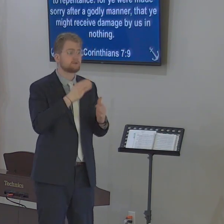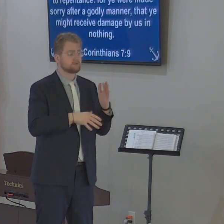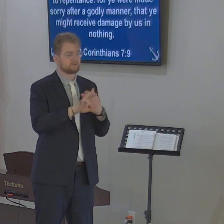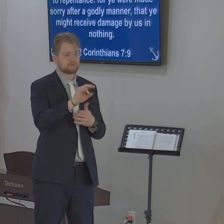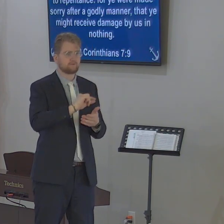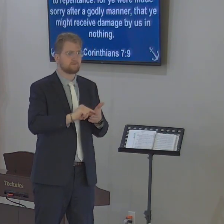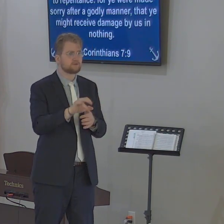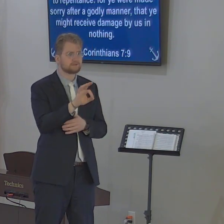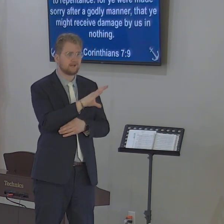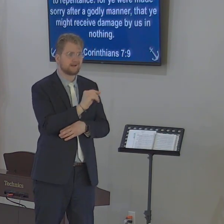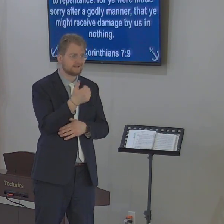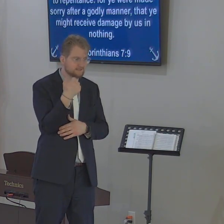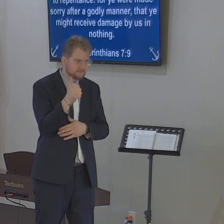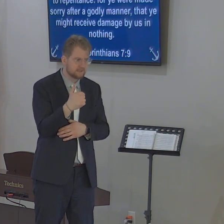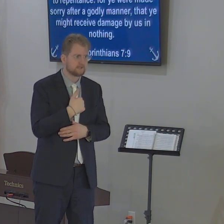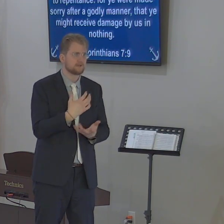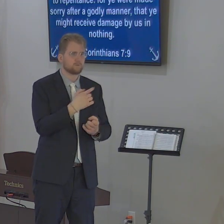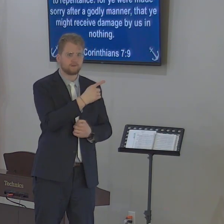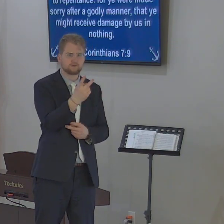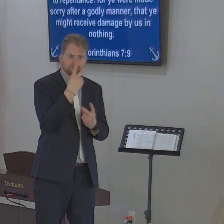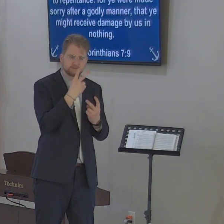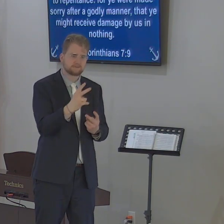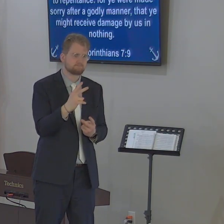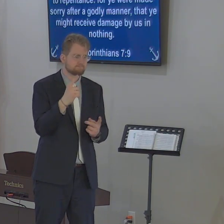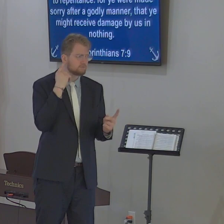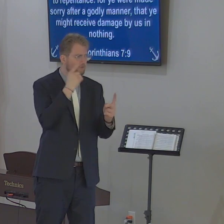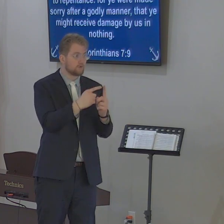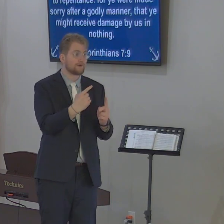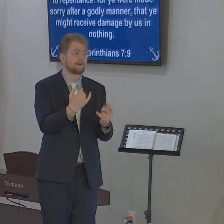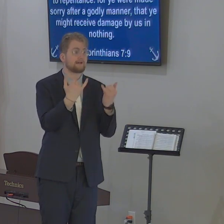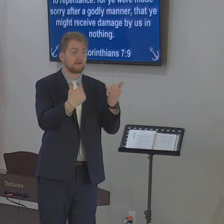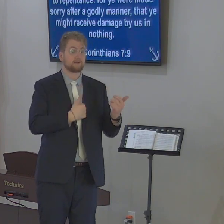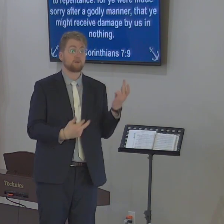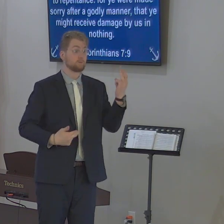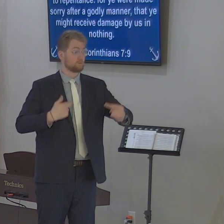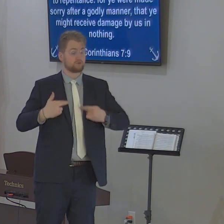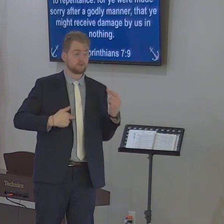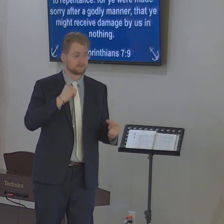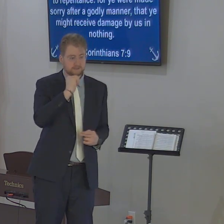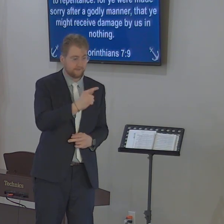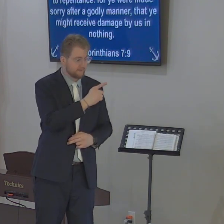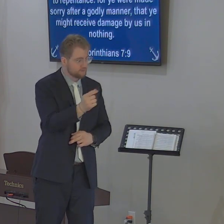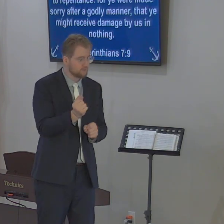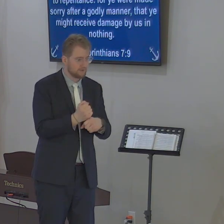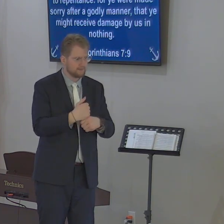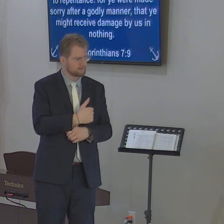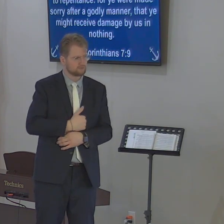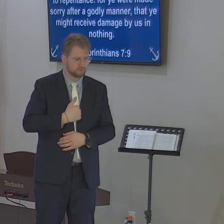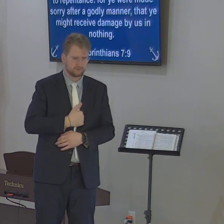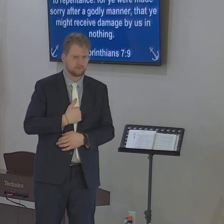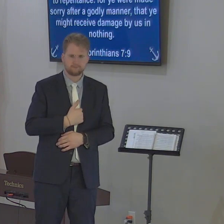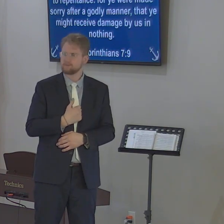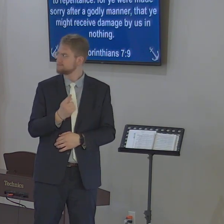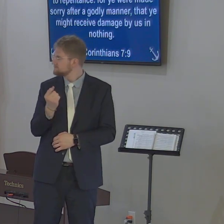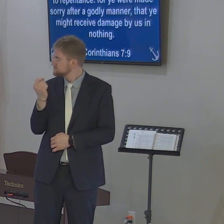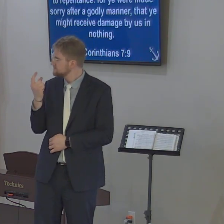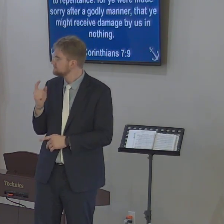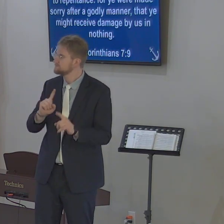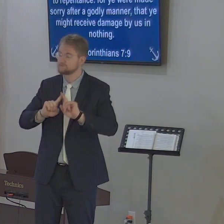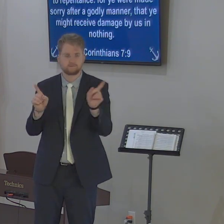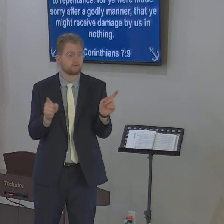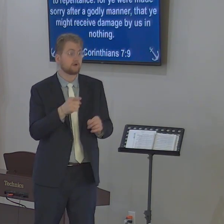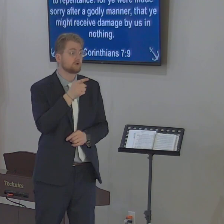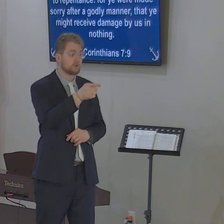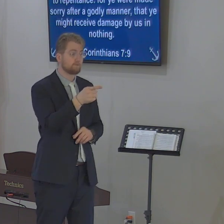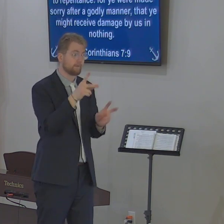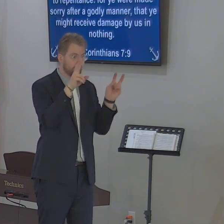want you to see the goal. Now, I rejoice, not that you were made sorry. Everybody understands the difference. You've been caught in